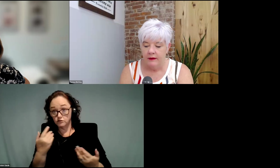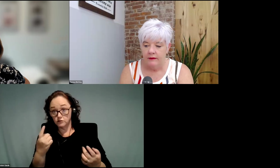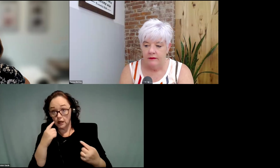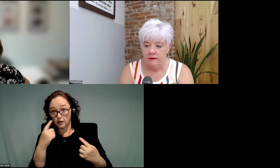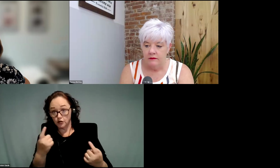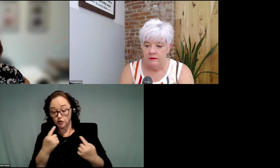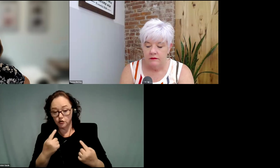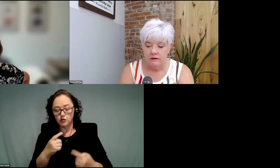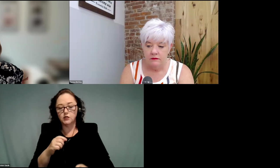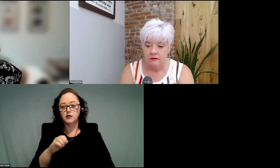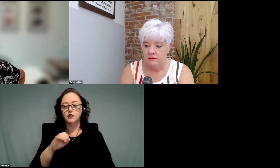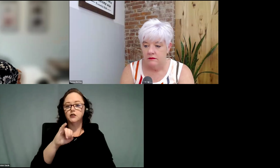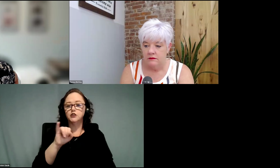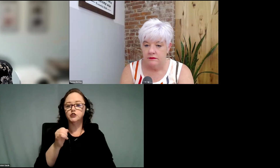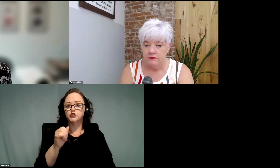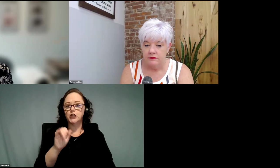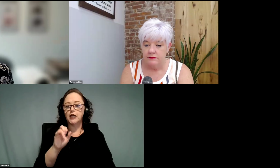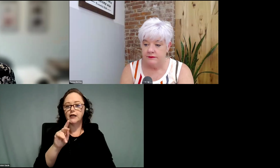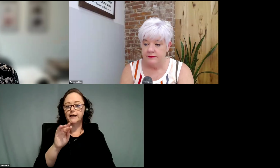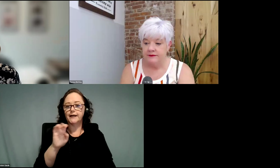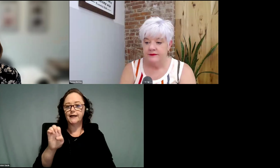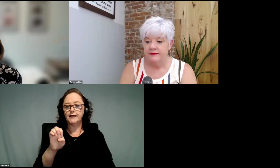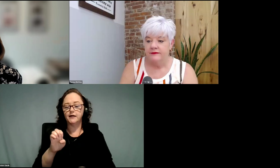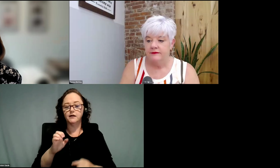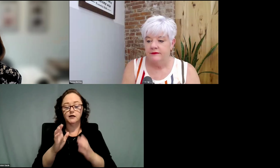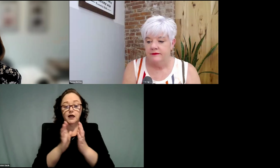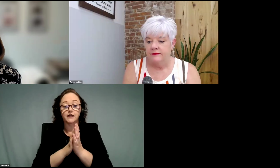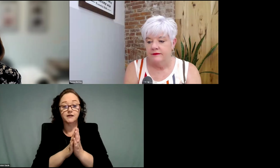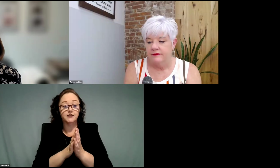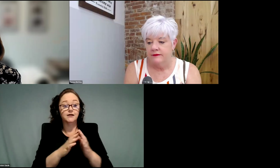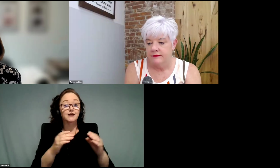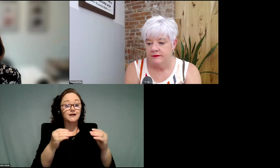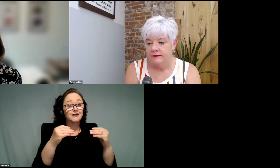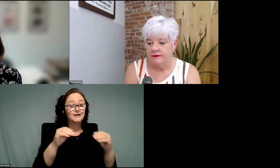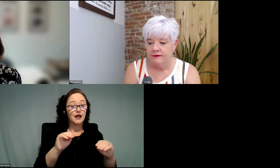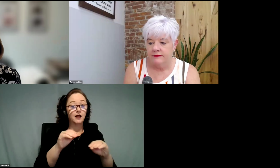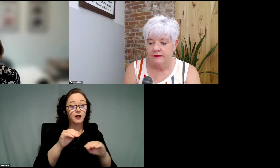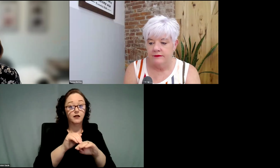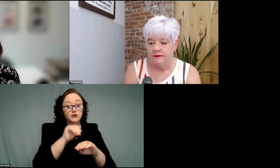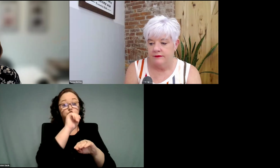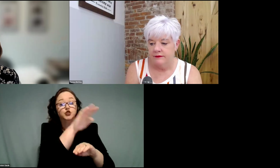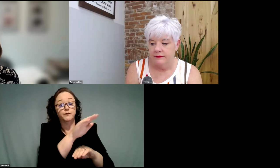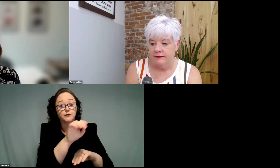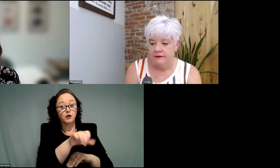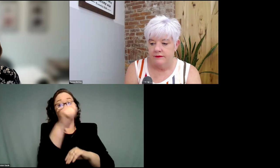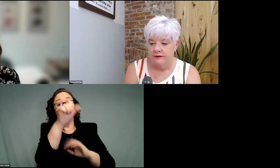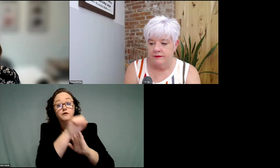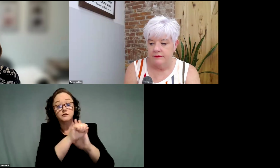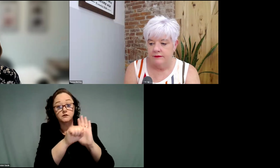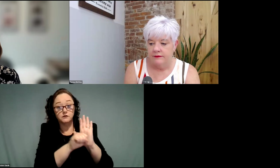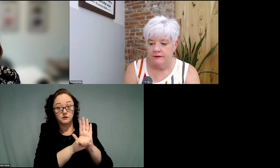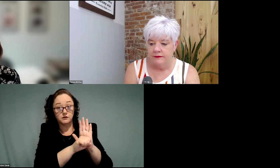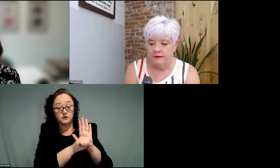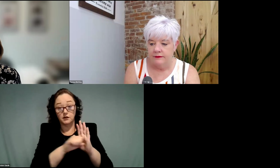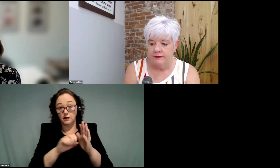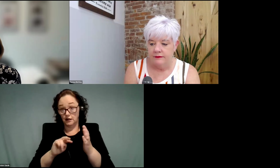in the Q&A, if selling and shipping artwork to another state, do I still collect and remit sales tax in